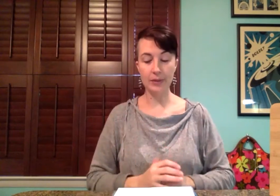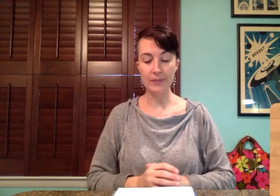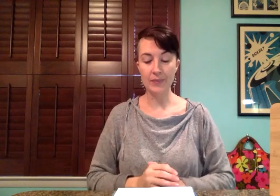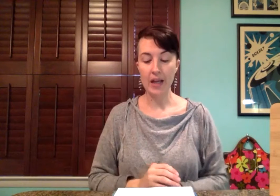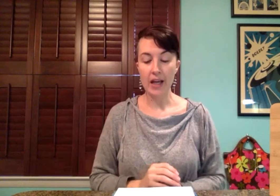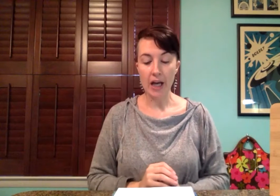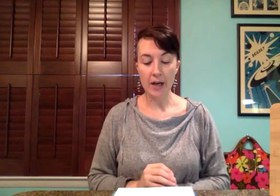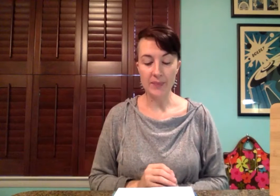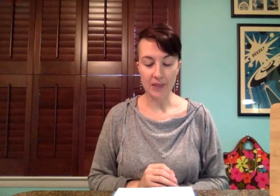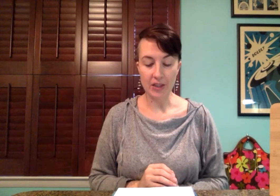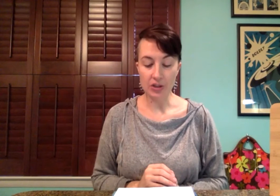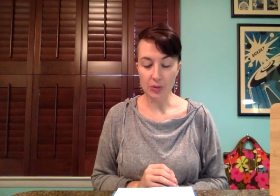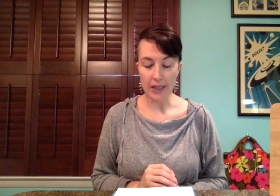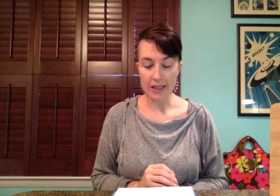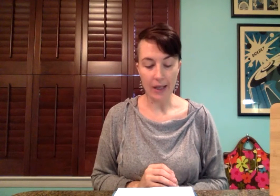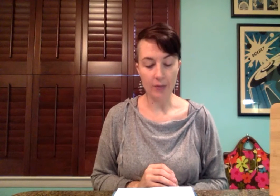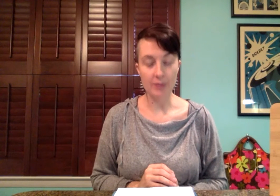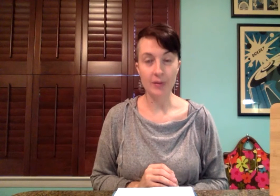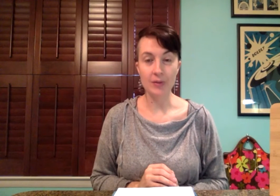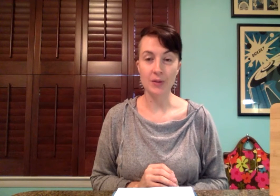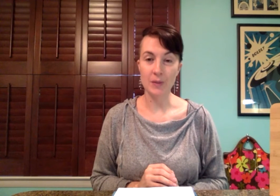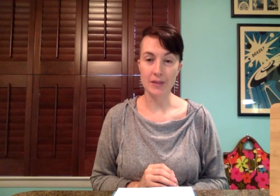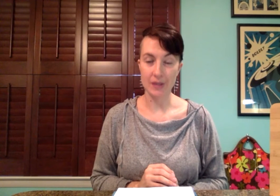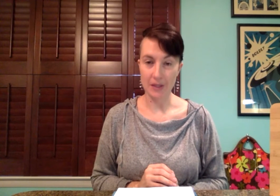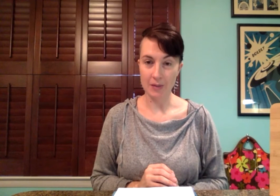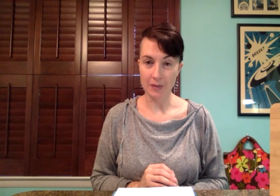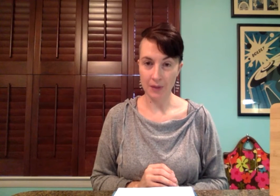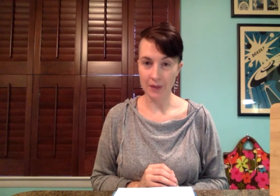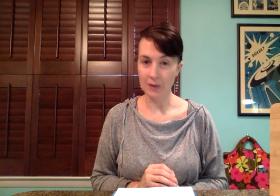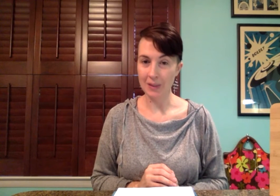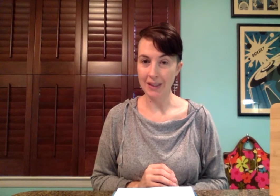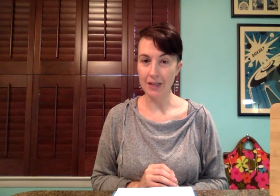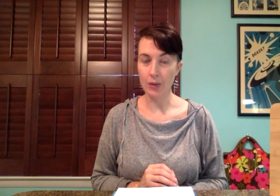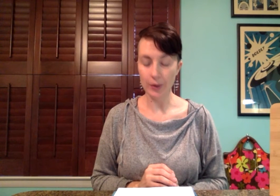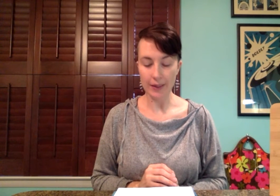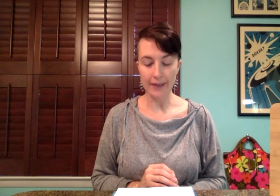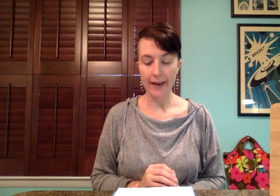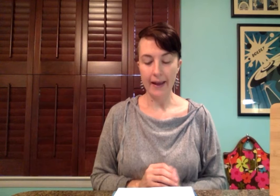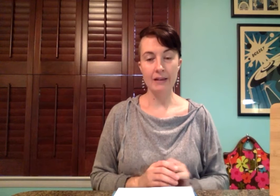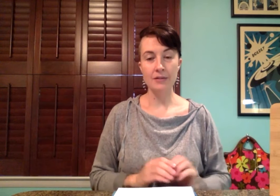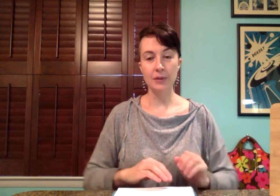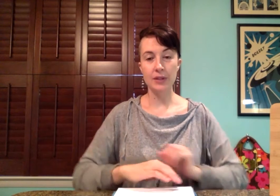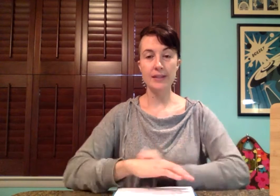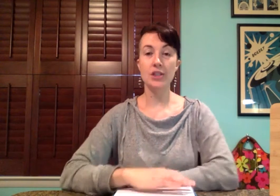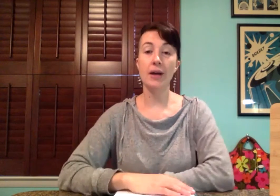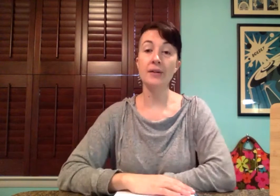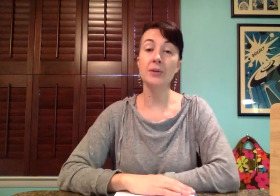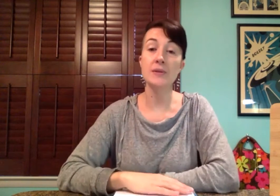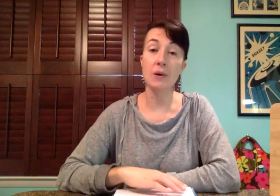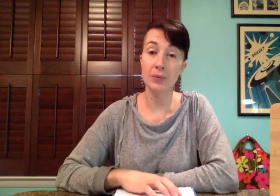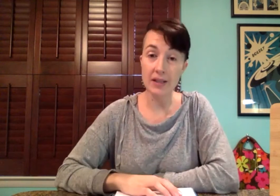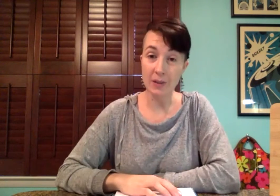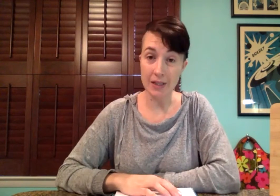example, you can help them learn to express their needs before they can communicate orally. And of course, a child who is already